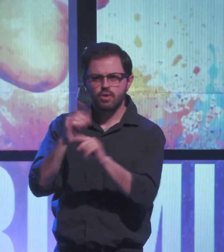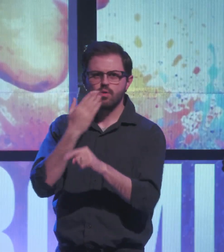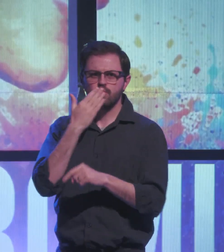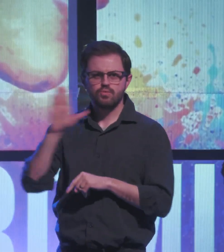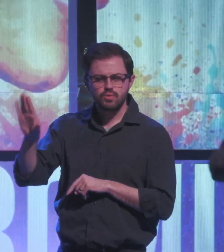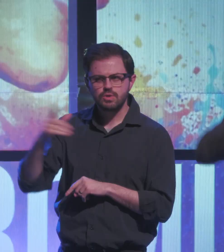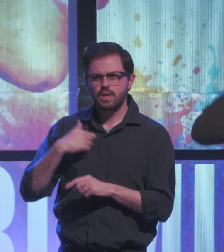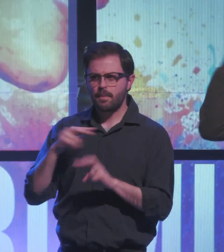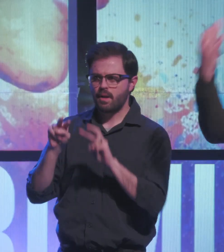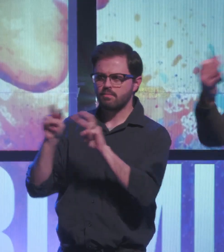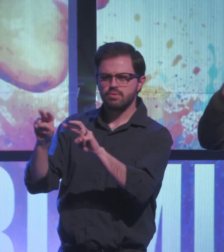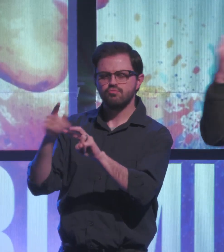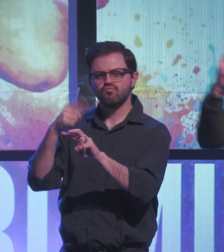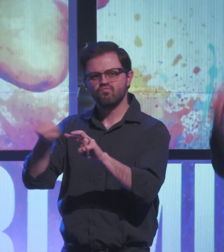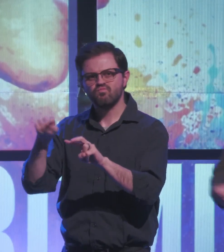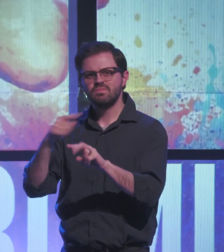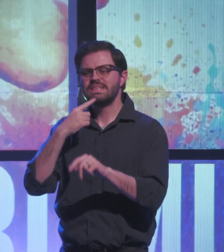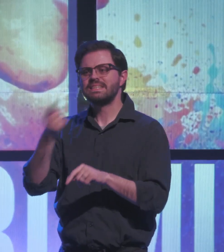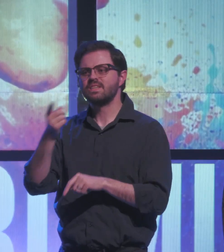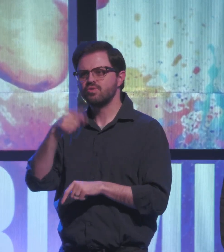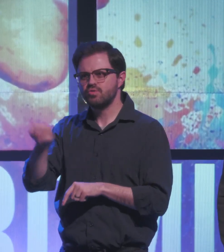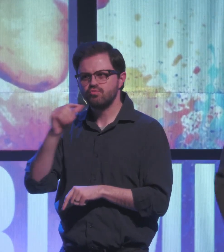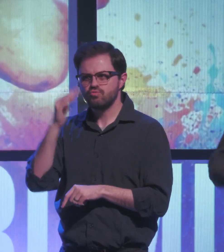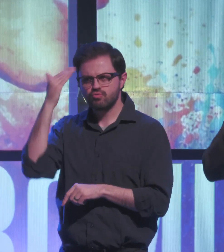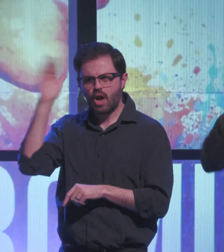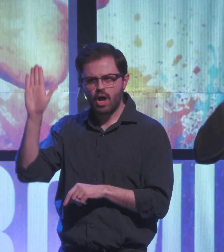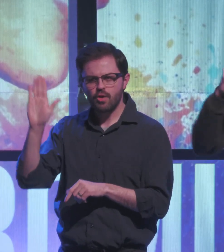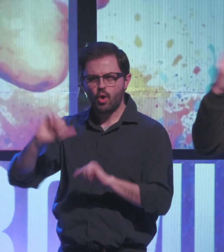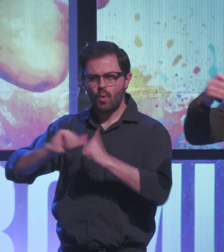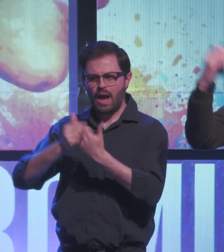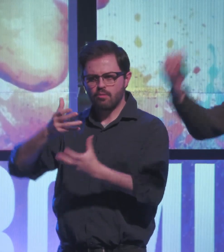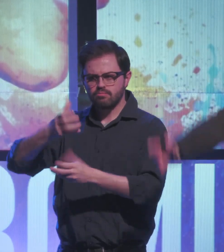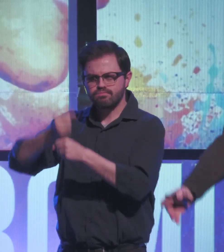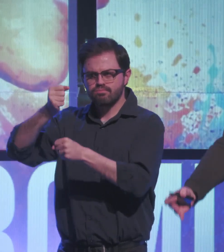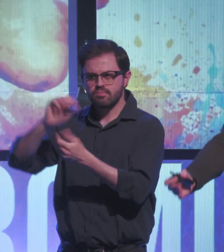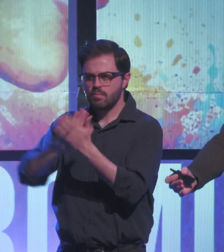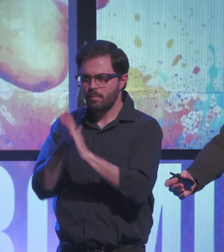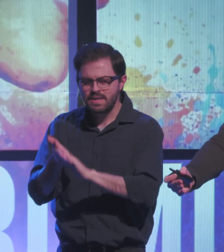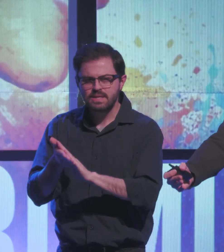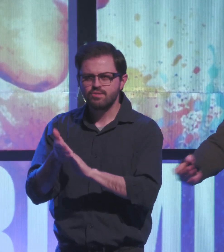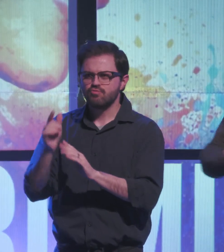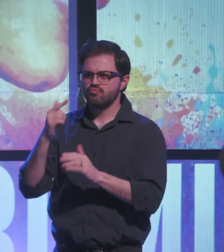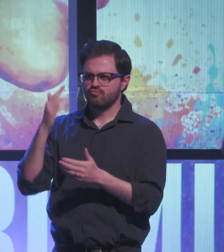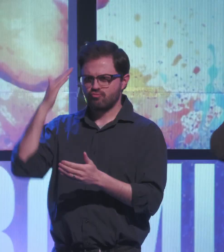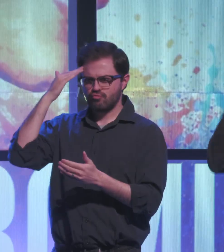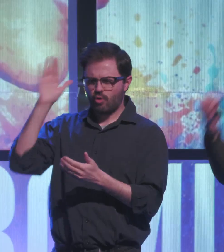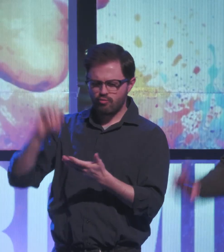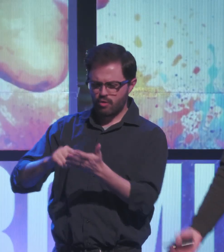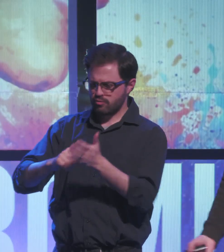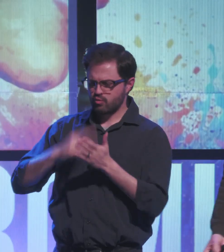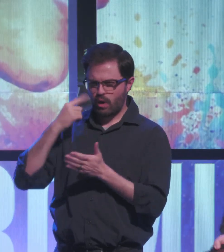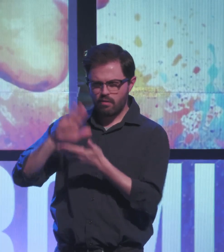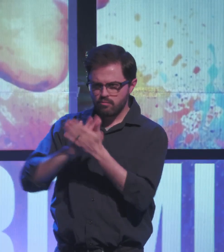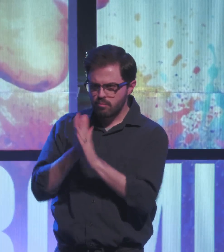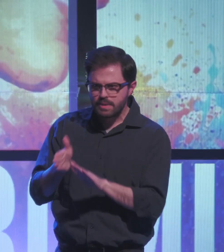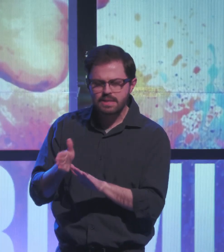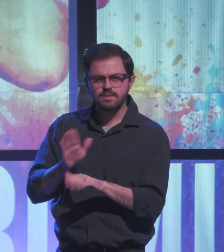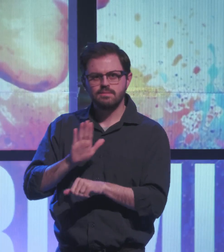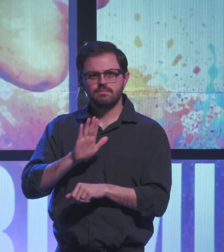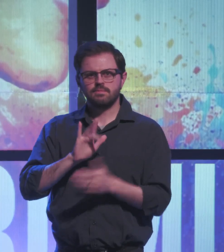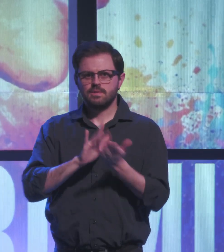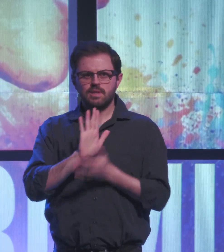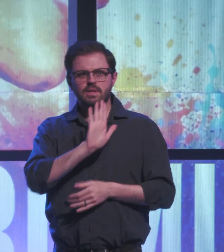not know the way to peace, the things that make peace." And his whole life was centered